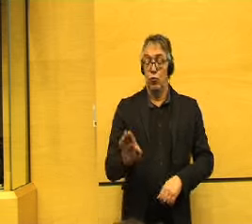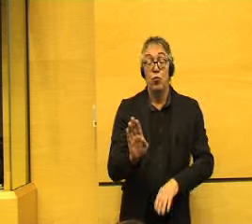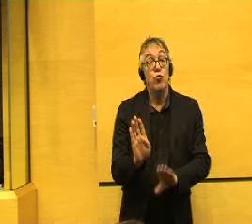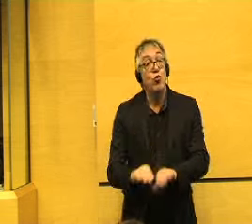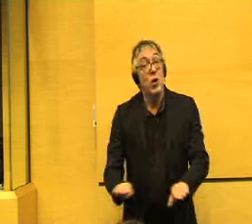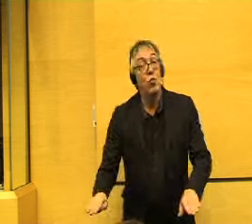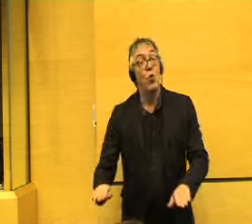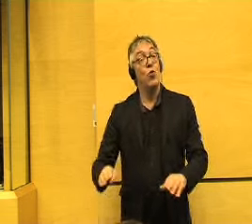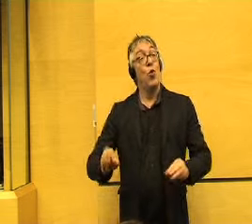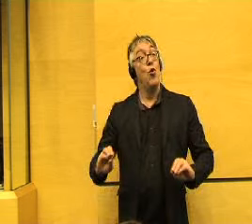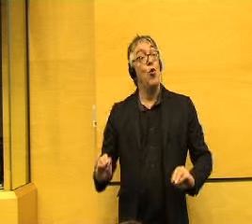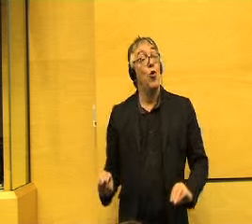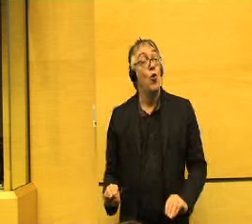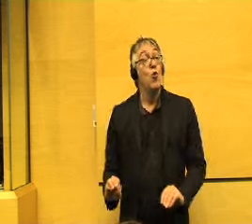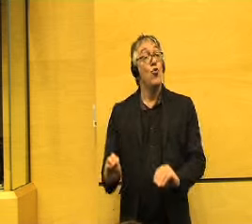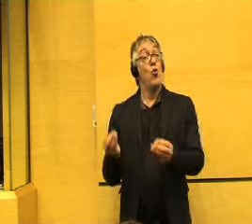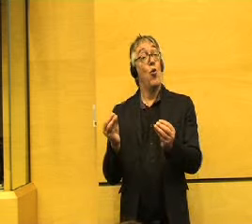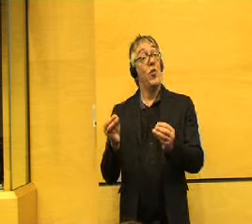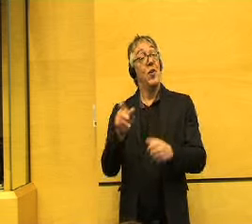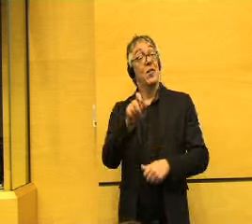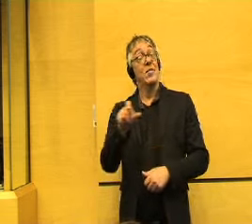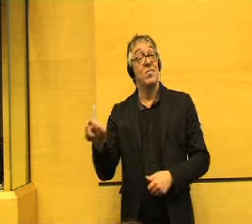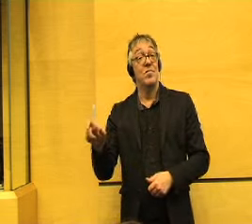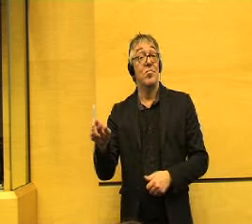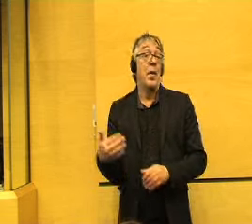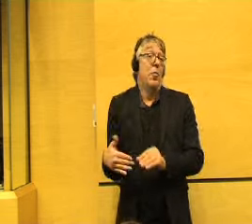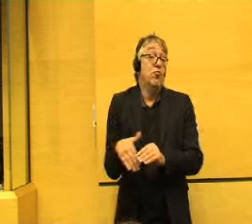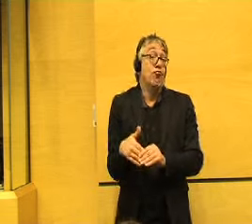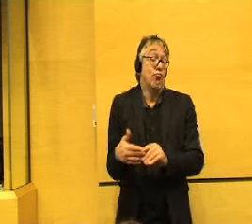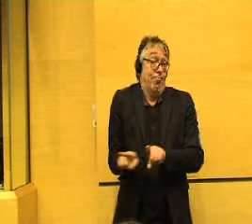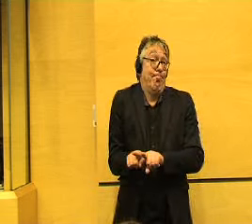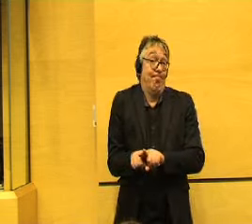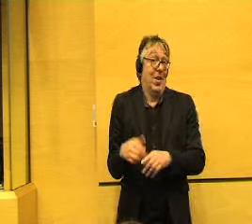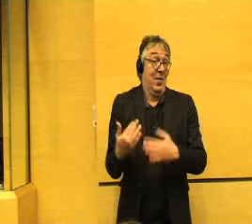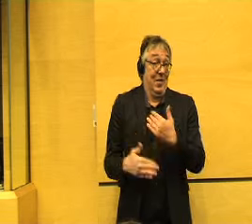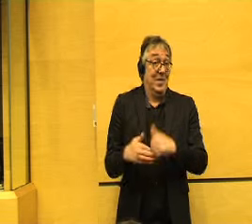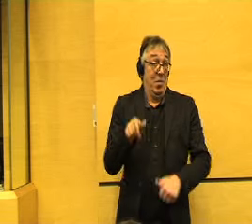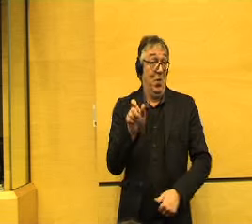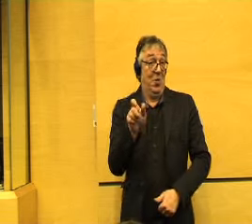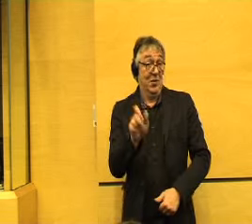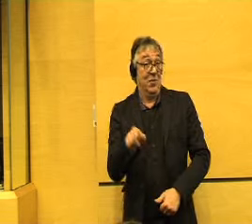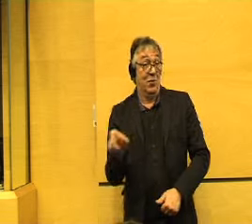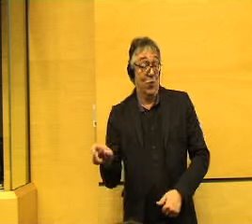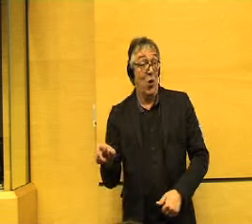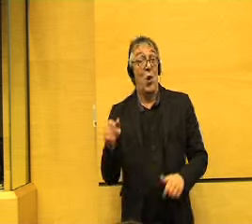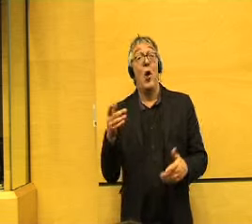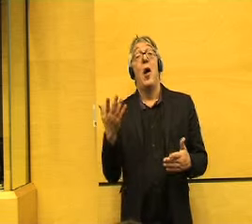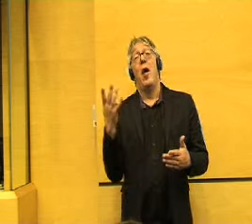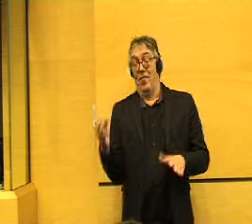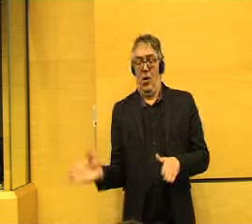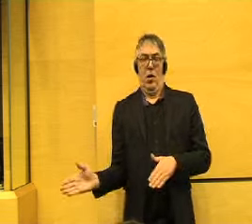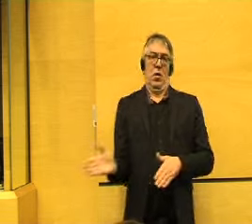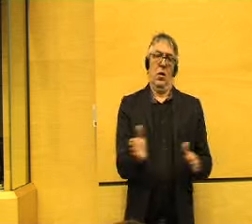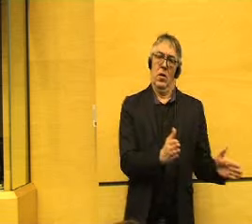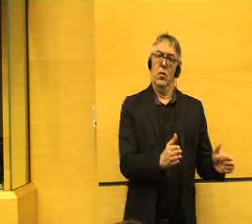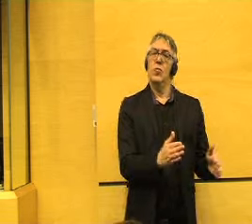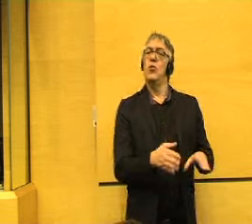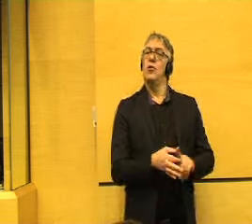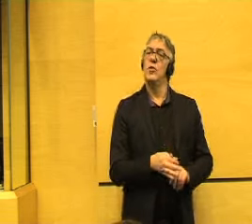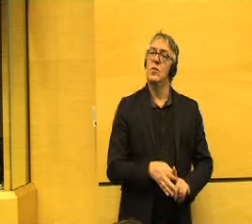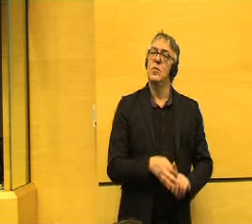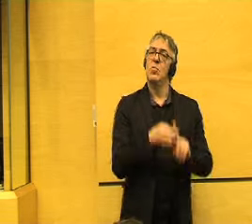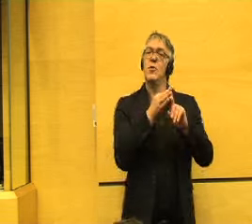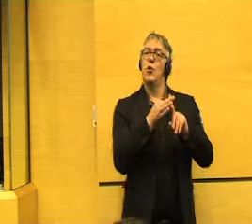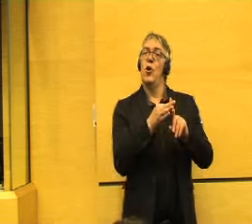youth, including children with disability, are tried in the juvenile and family